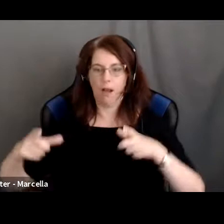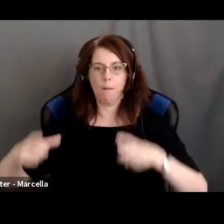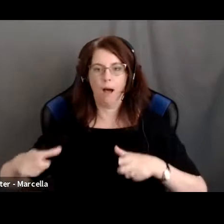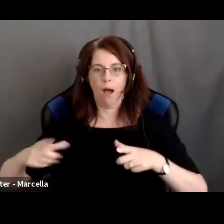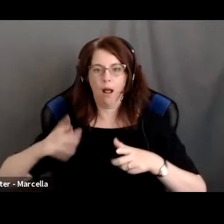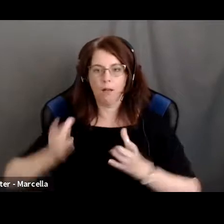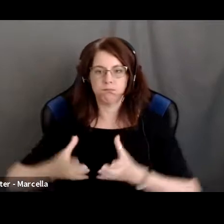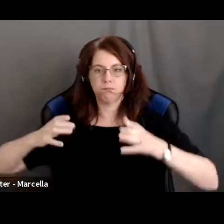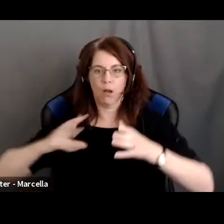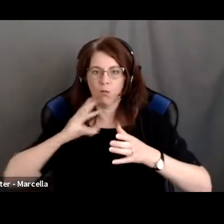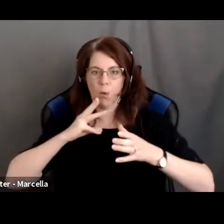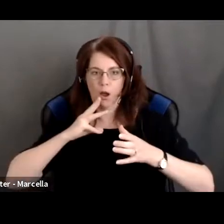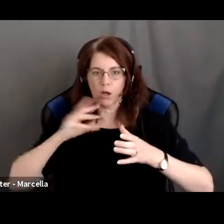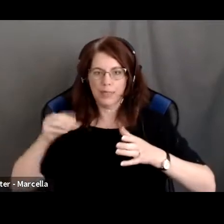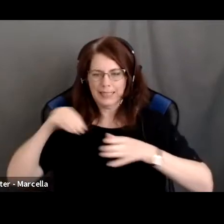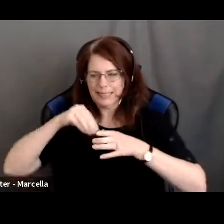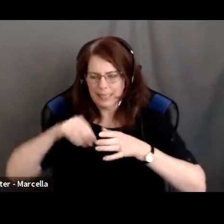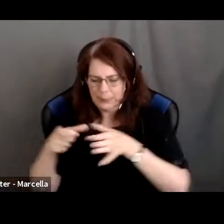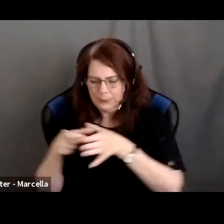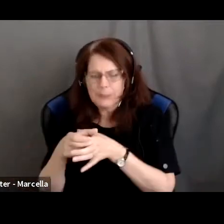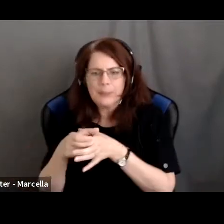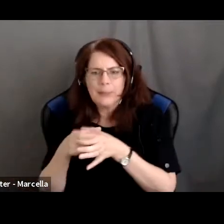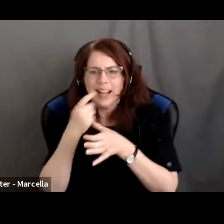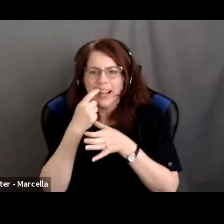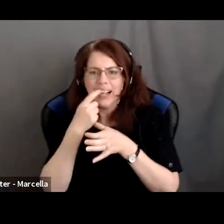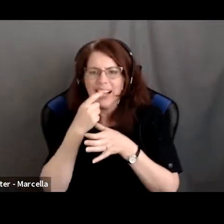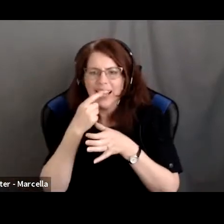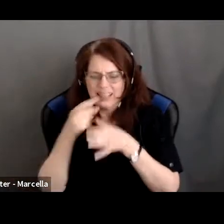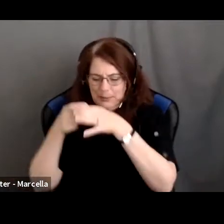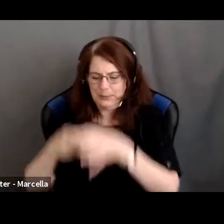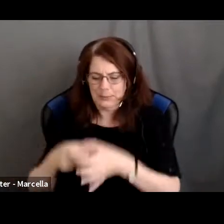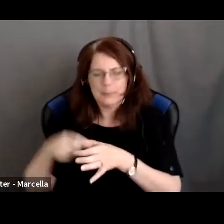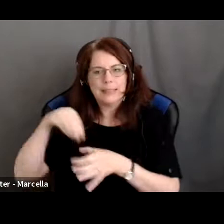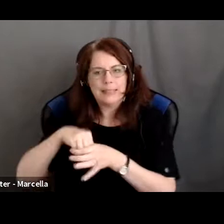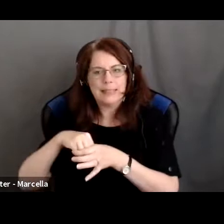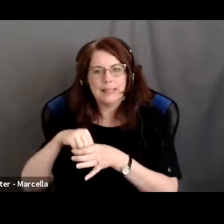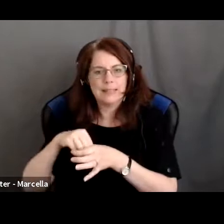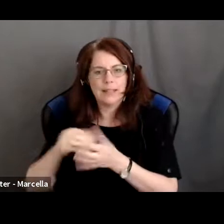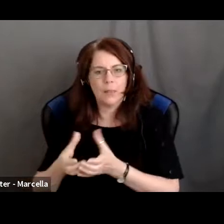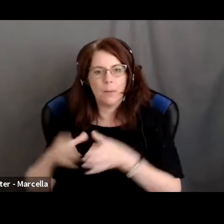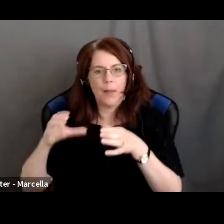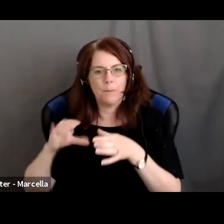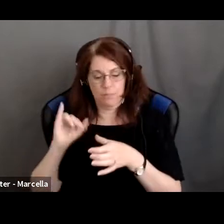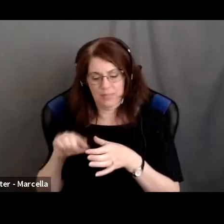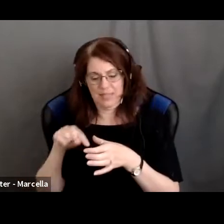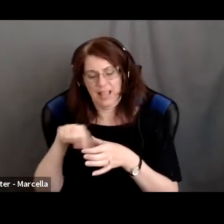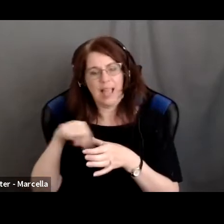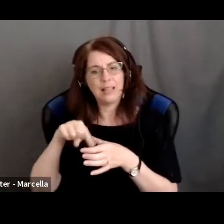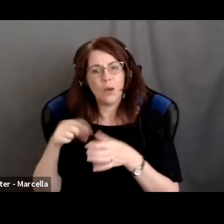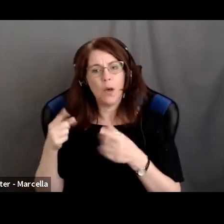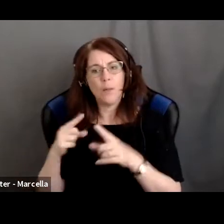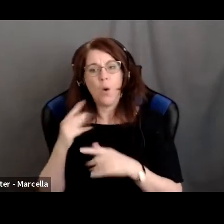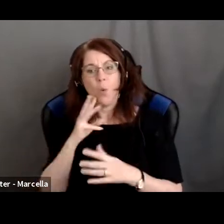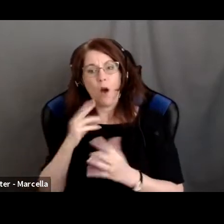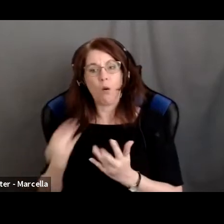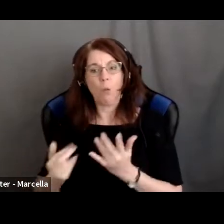water, and then there's a small glass disc that is sitting in the pot. And this, what happens is when the water starts